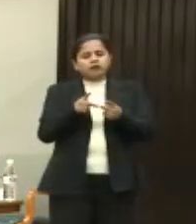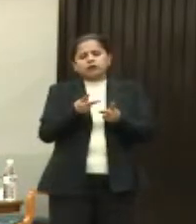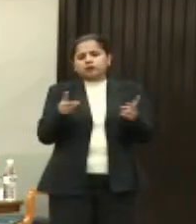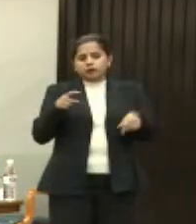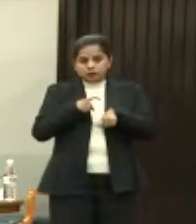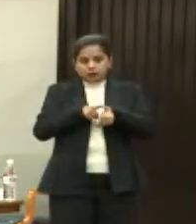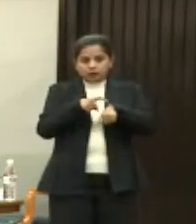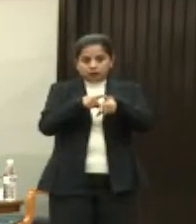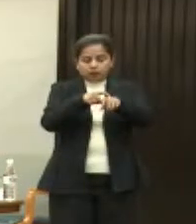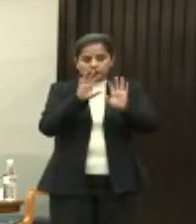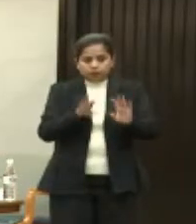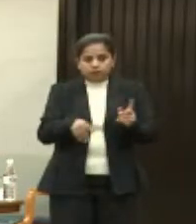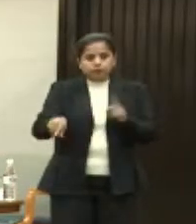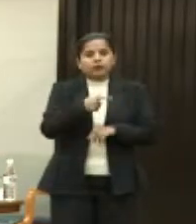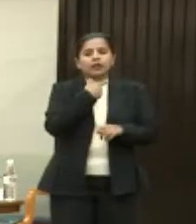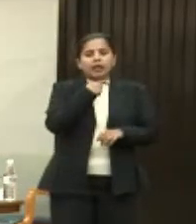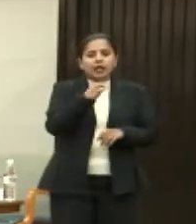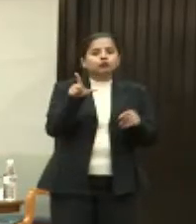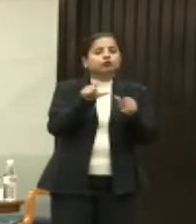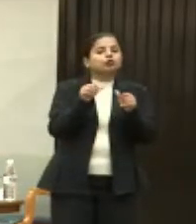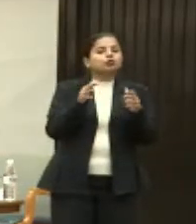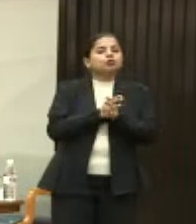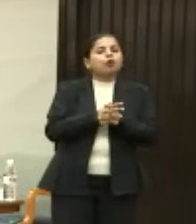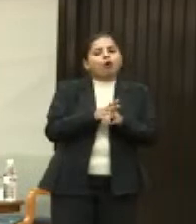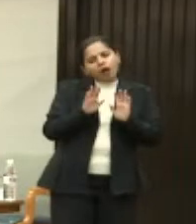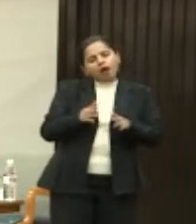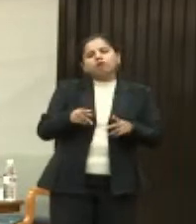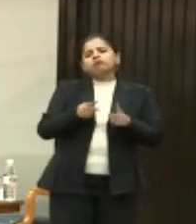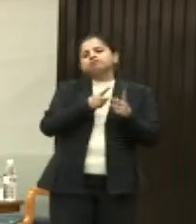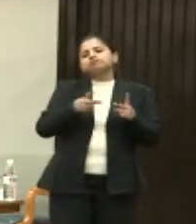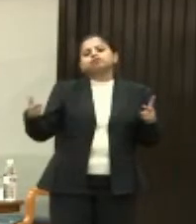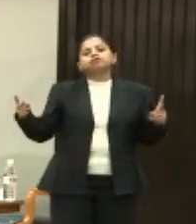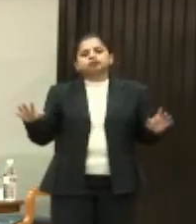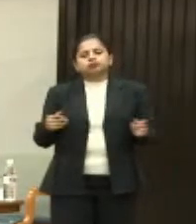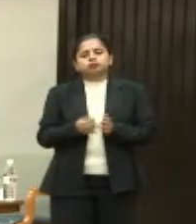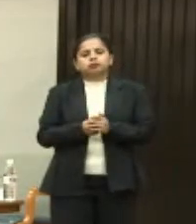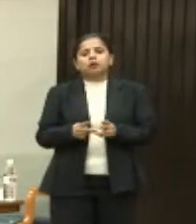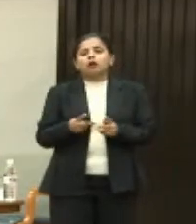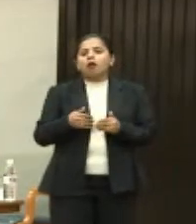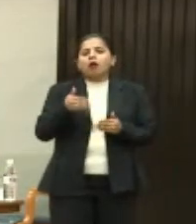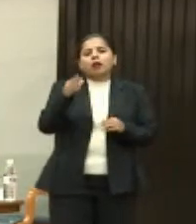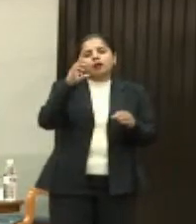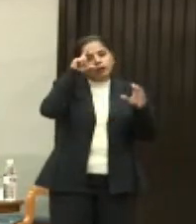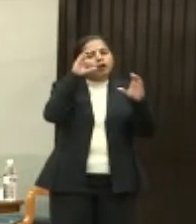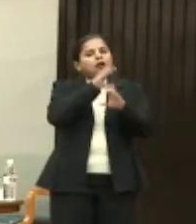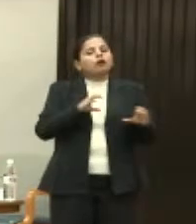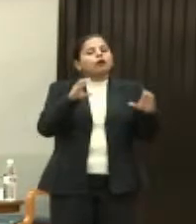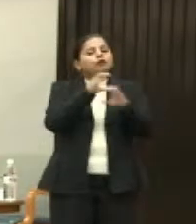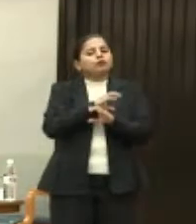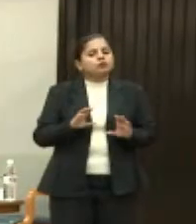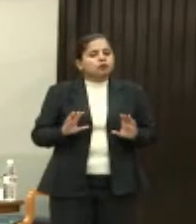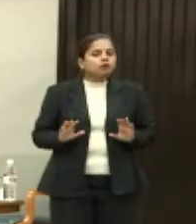time, the case law also varies, causing further confusion.